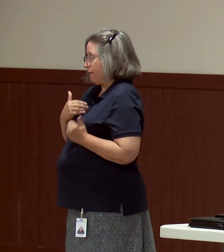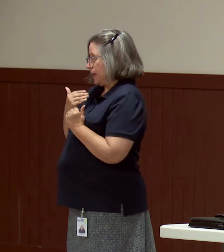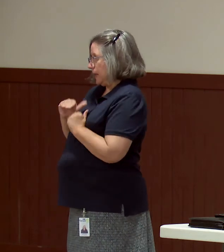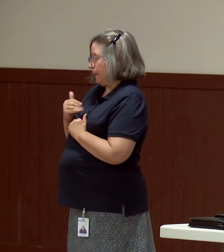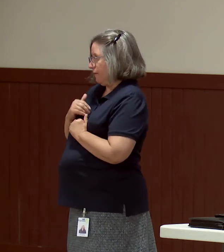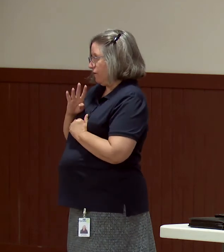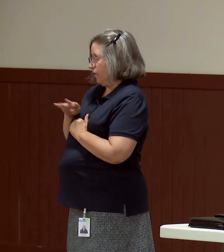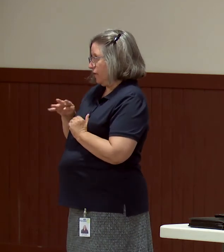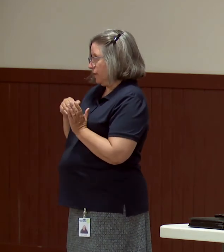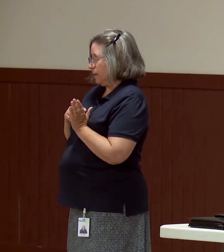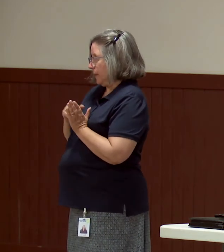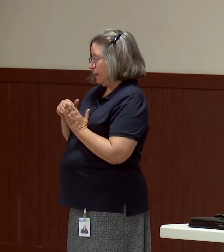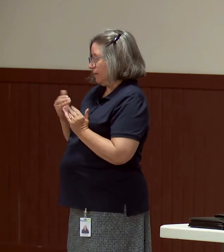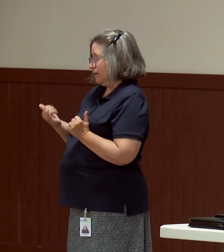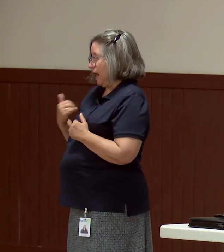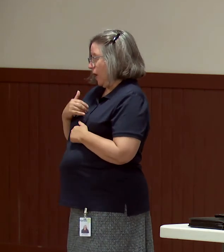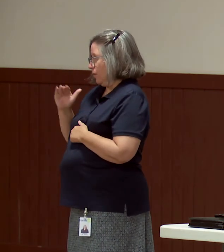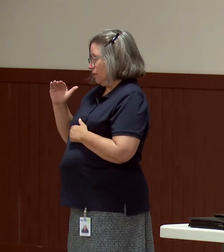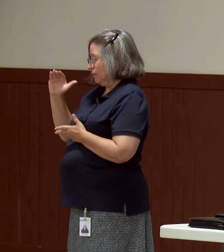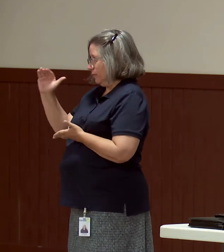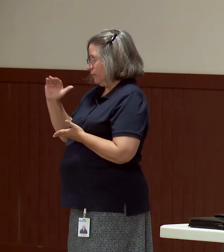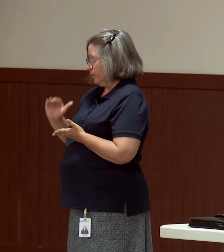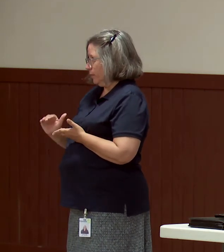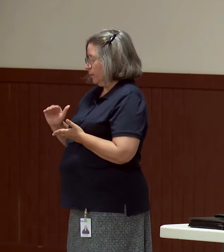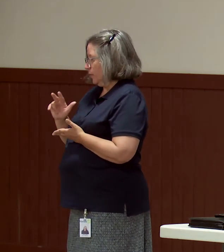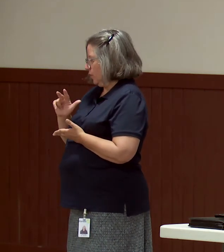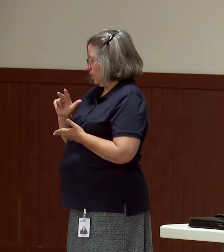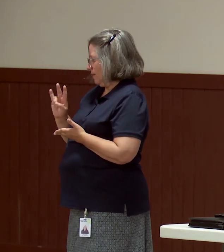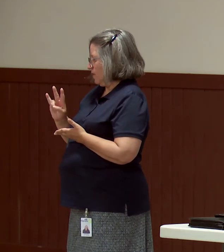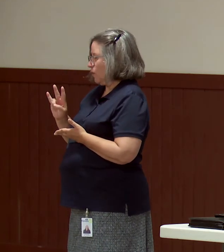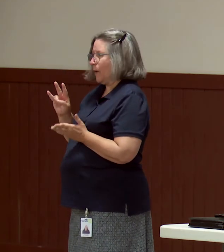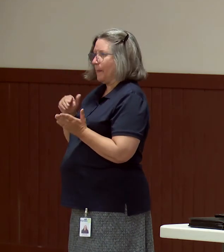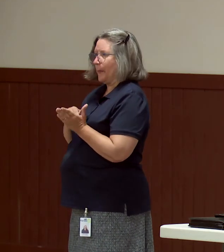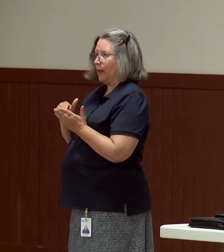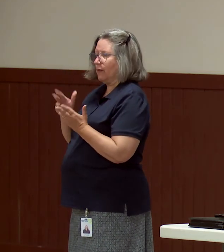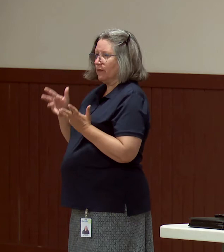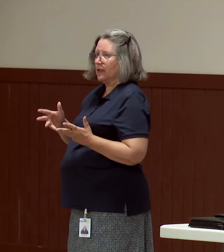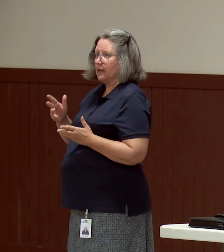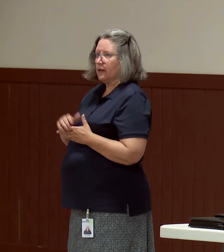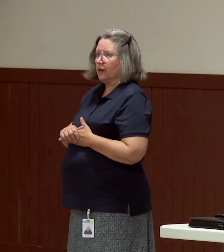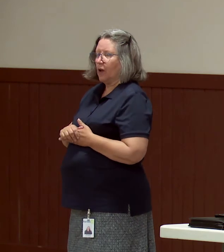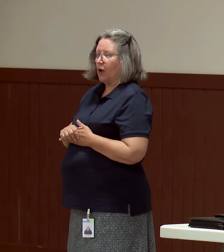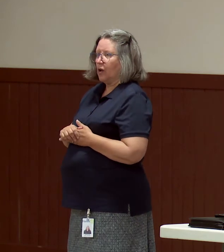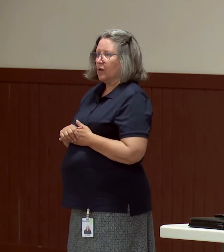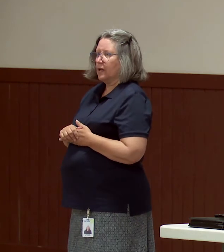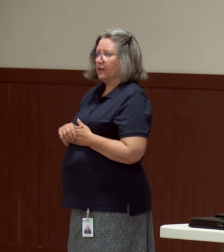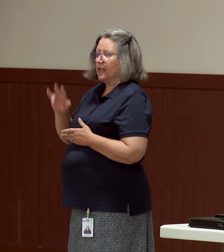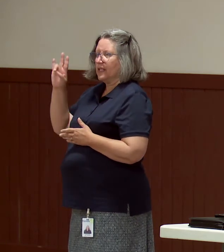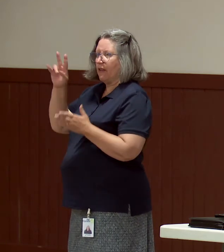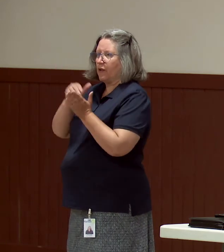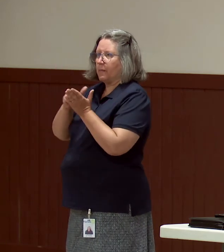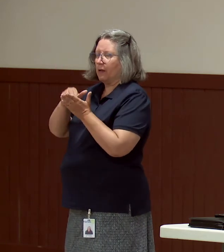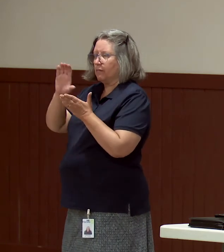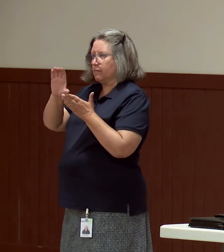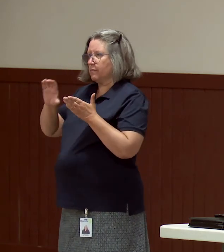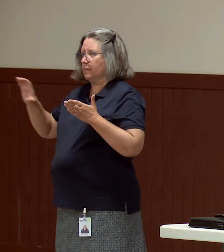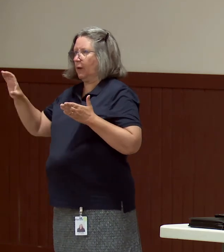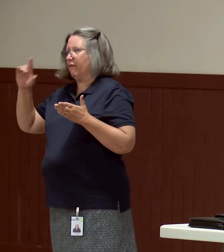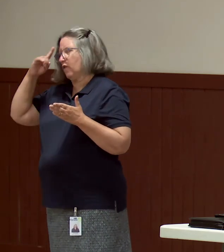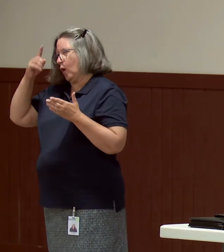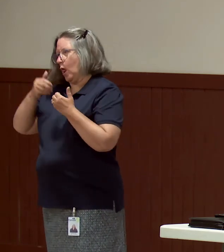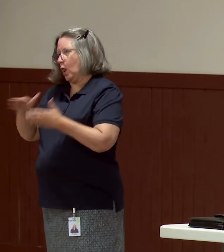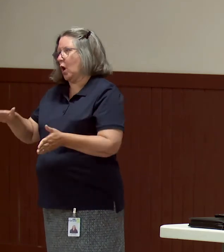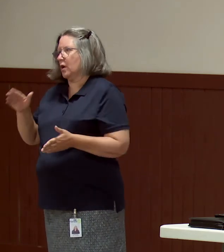Actually, it's less than $4 million. It's 37 came out on top. We lost